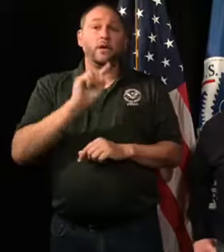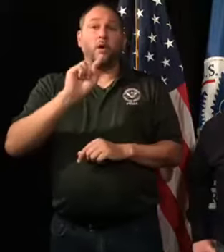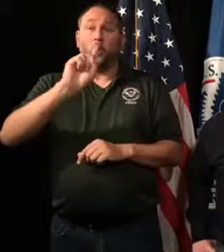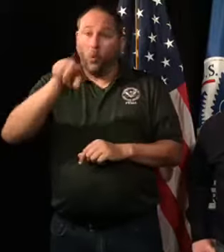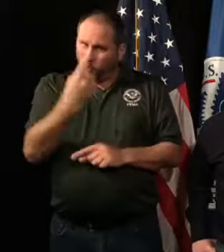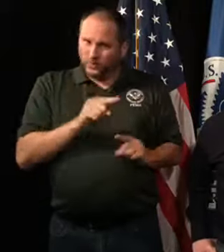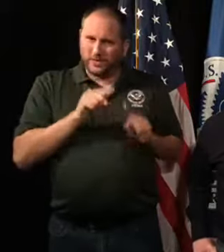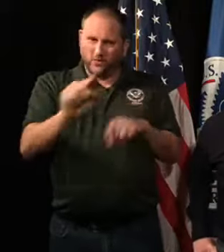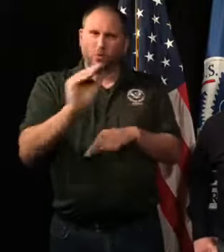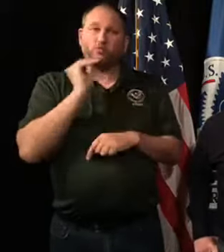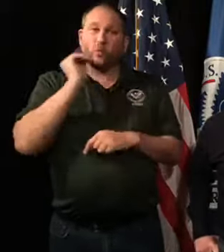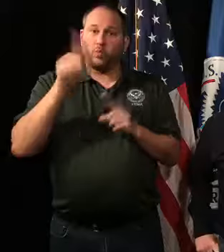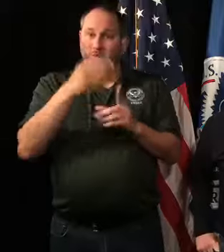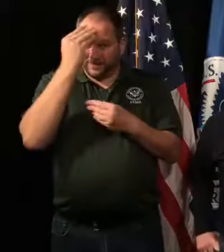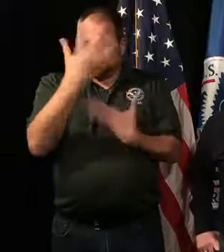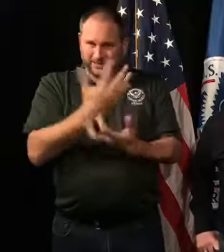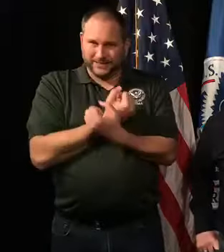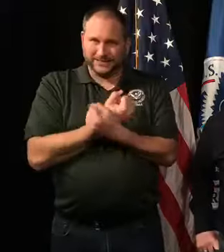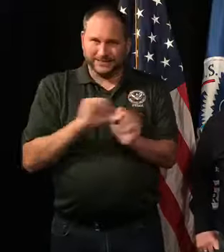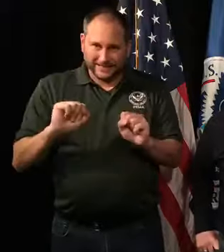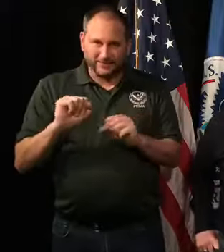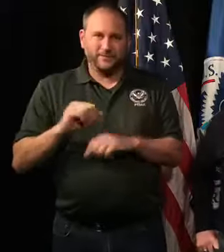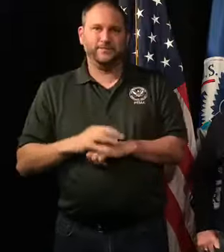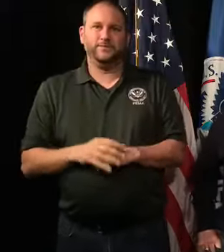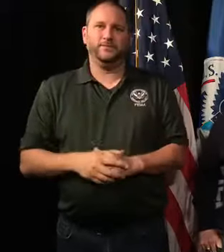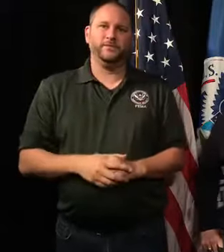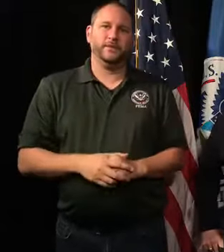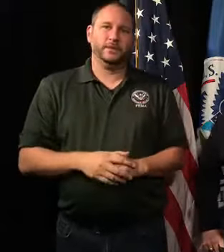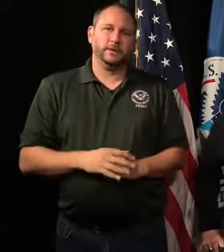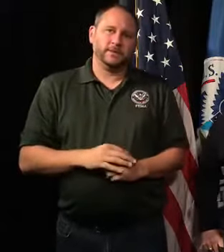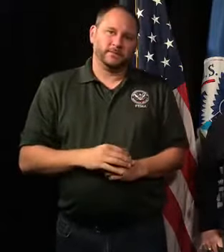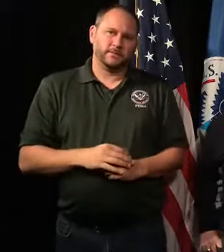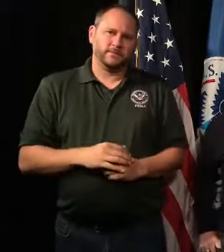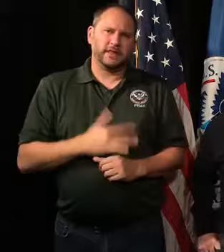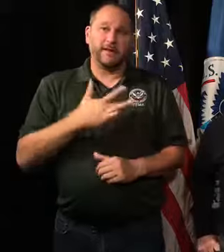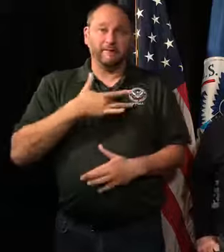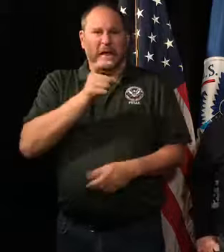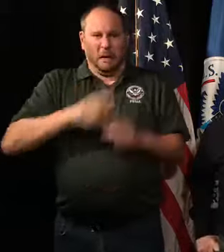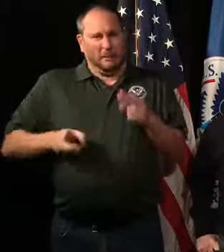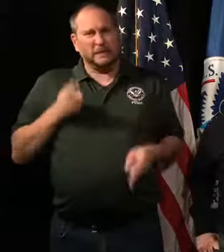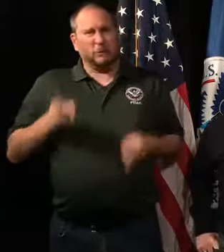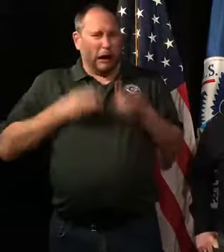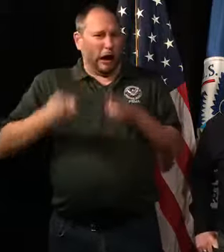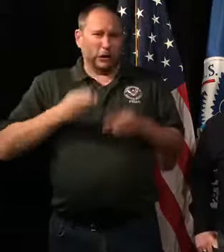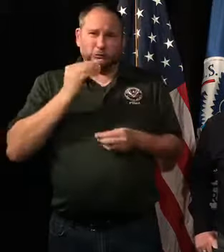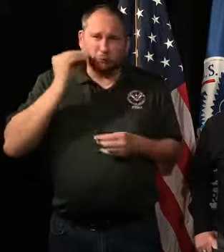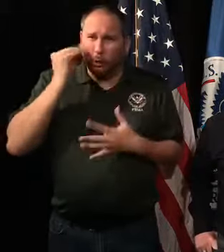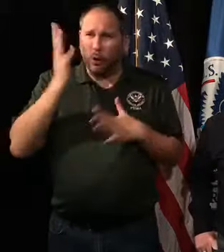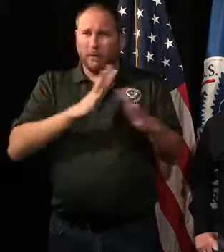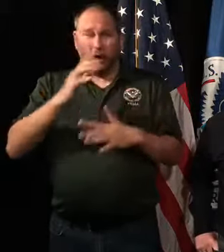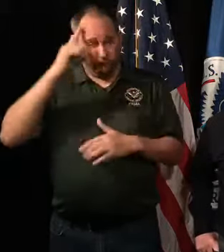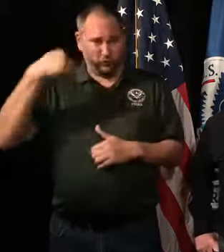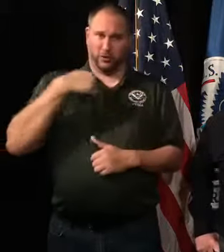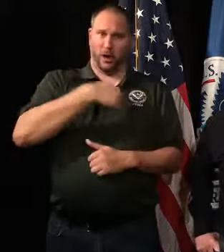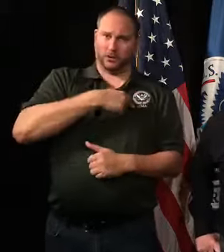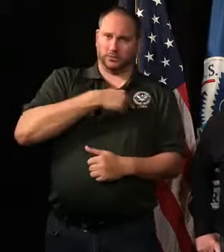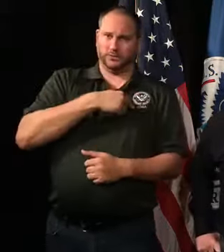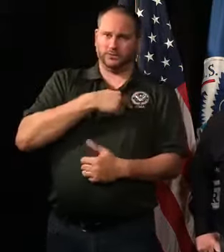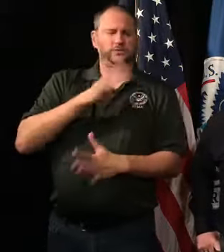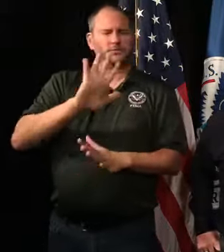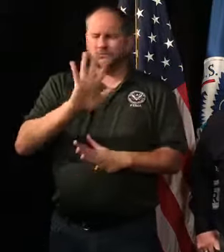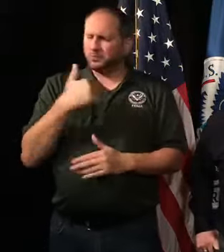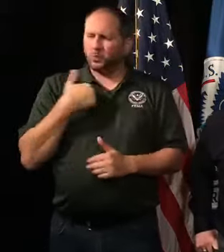so. Secondly, don't feel like you have to rush home on our account. We're going to be patient and wait for